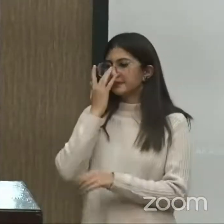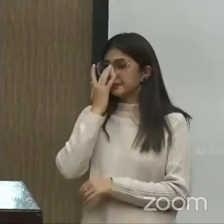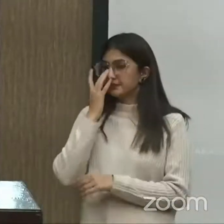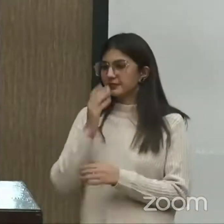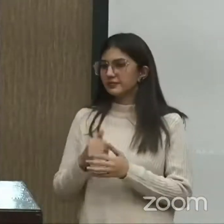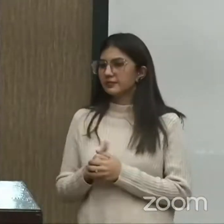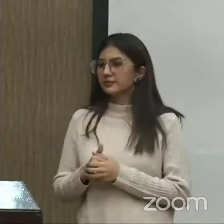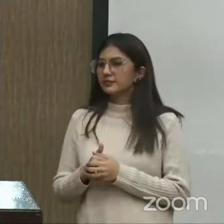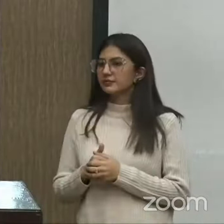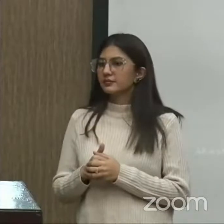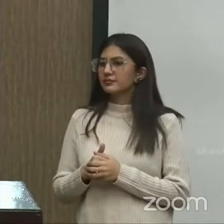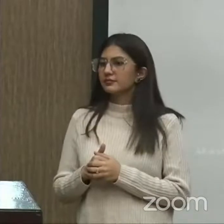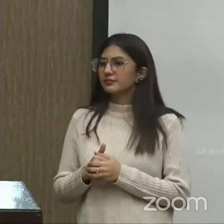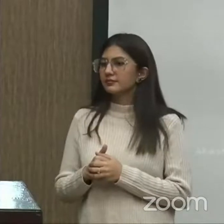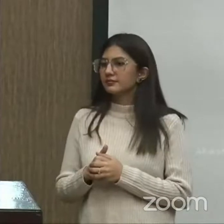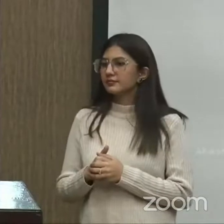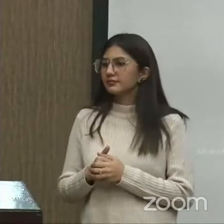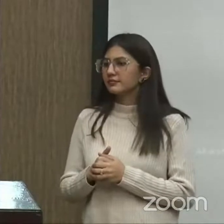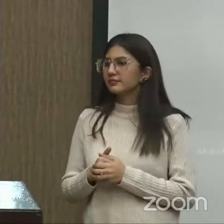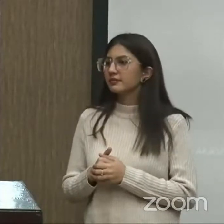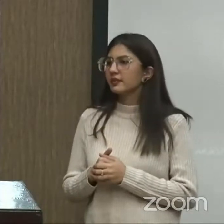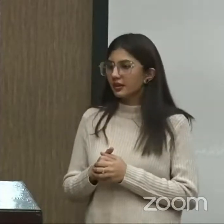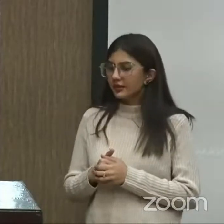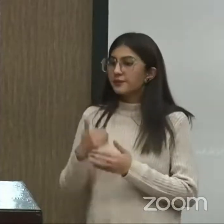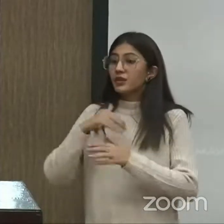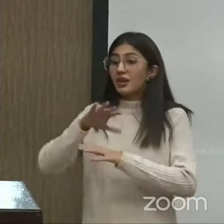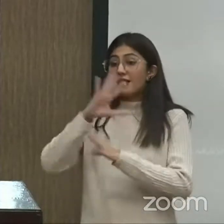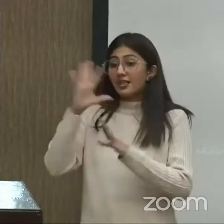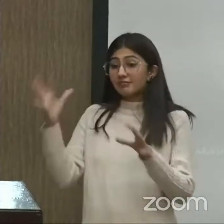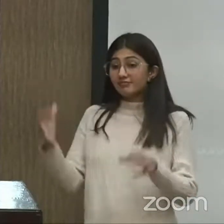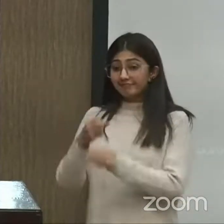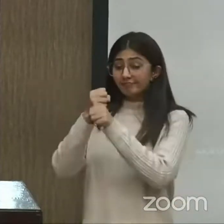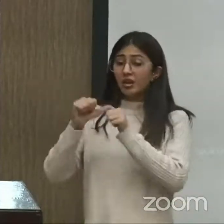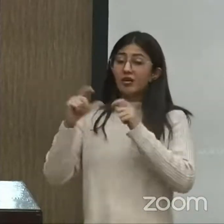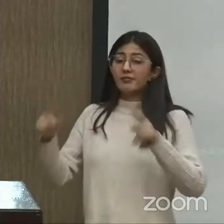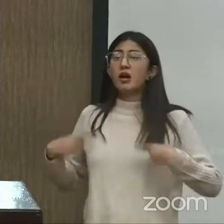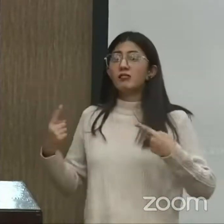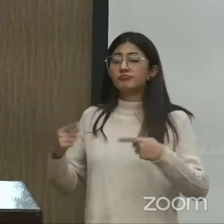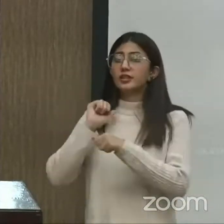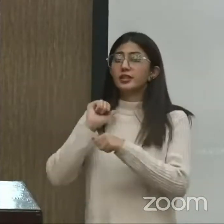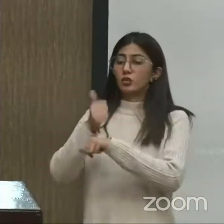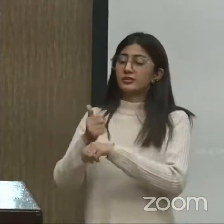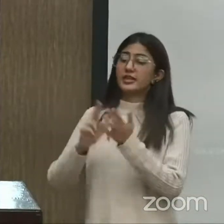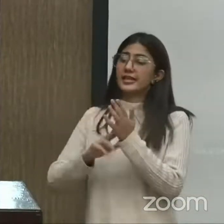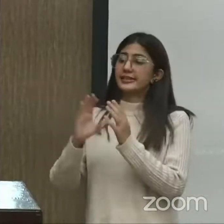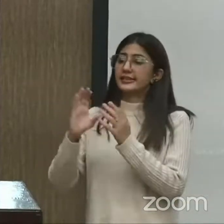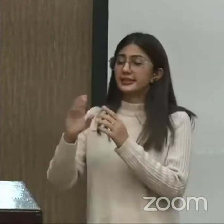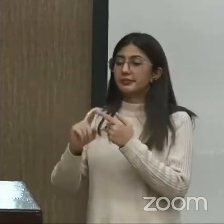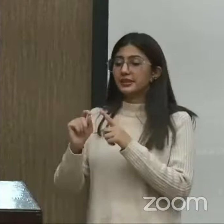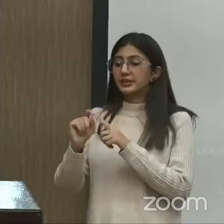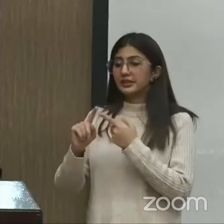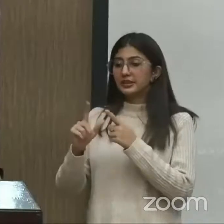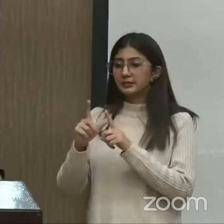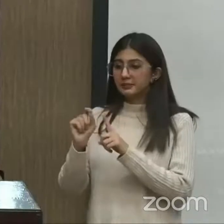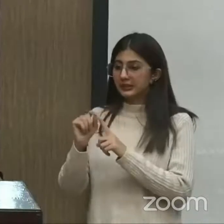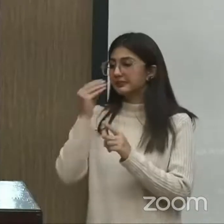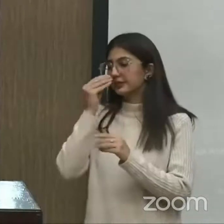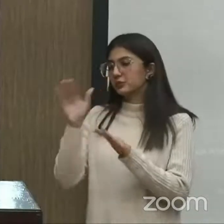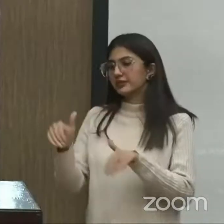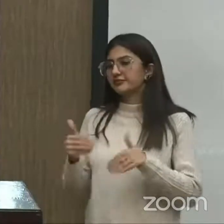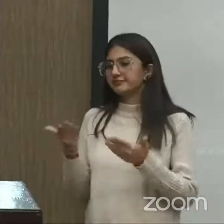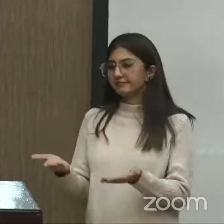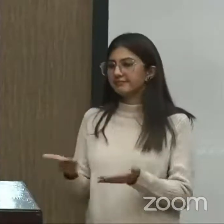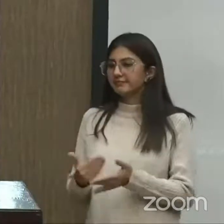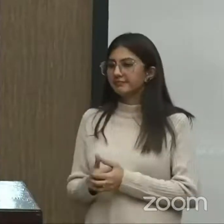And now to wind up, I'd like to request Mr. Arman Ali, Executive Director, NCPDP, to propose a vote of thanks.